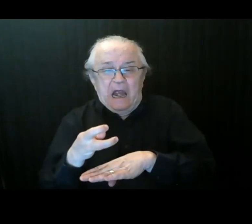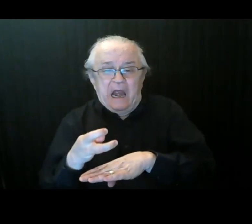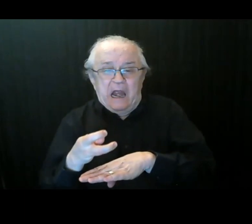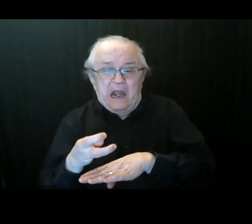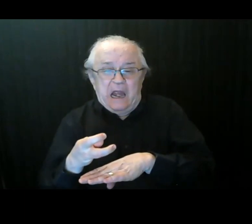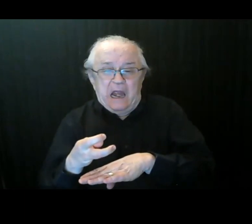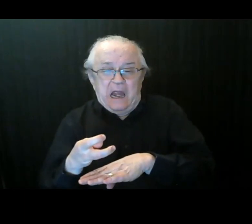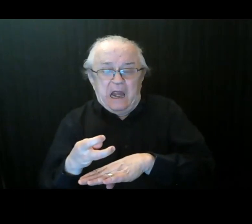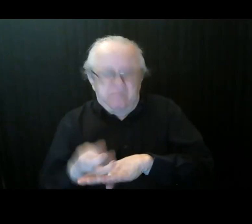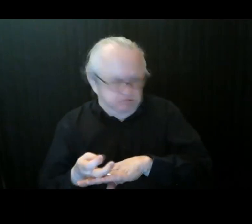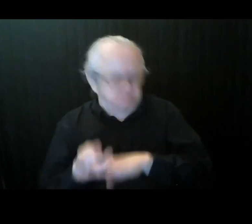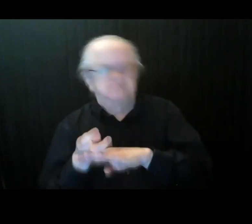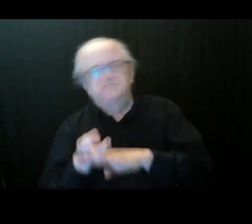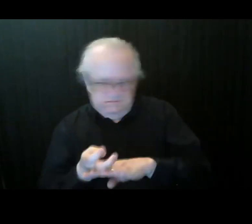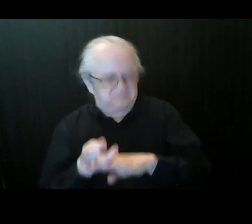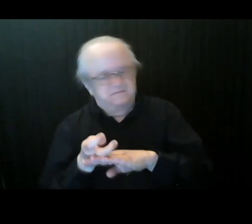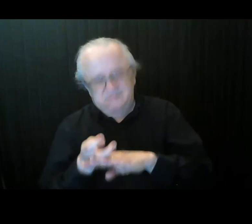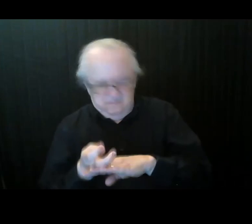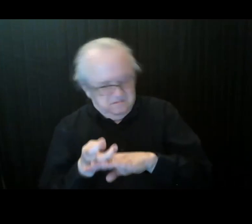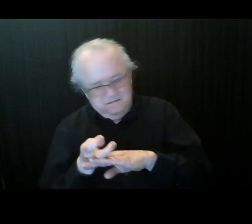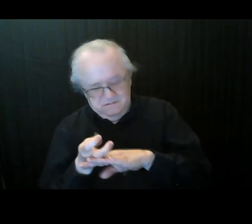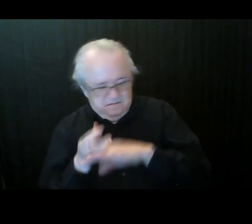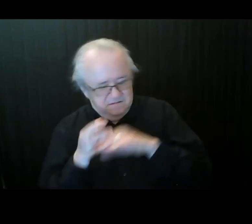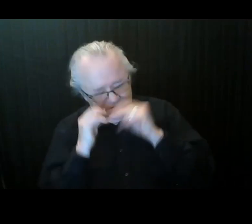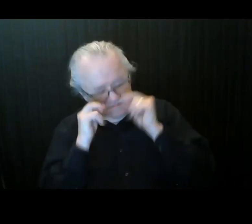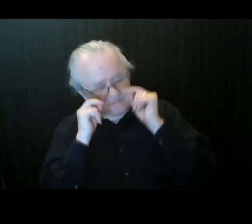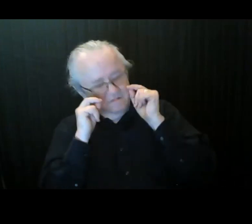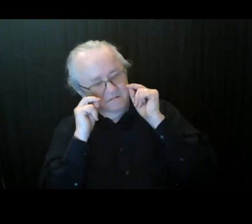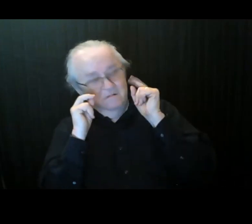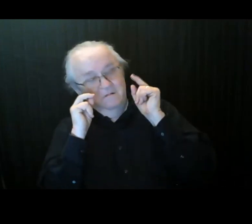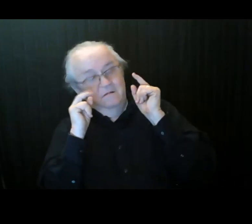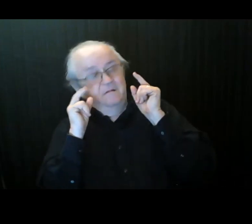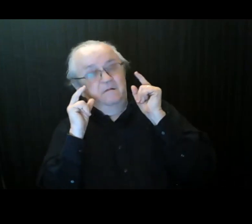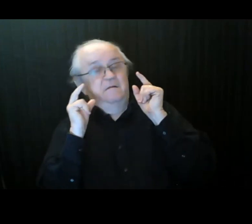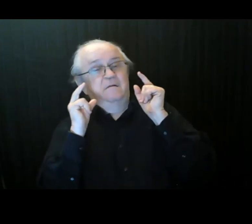When I opened my eyes, Dickie Pete was standing about